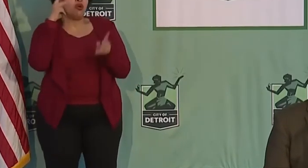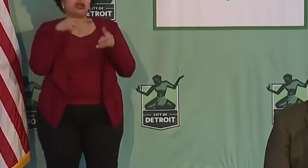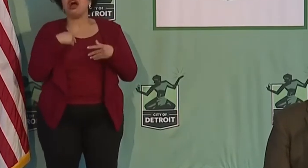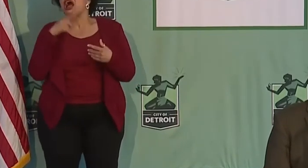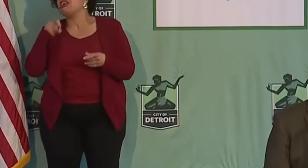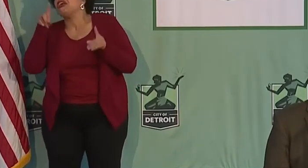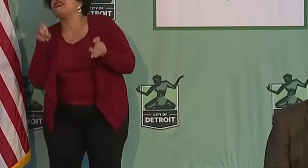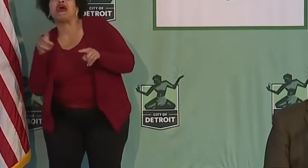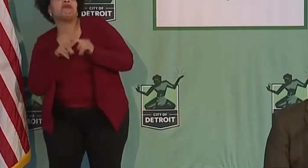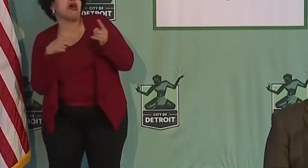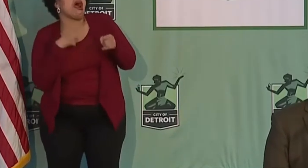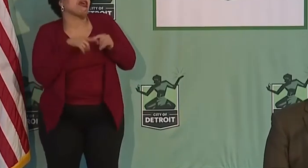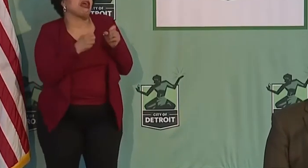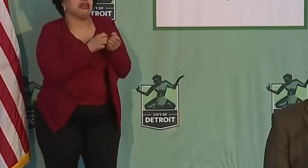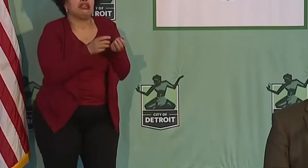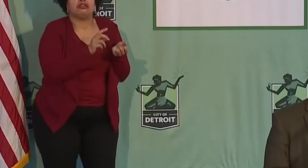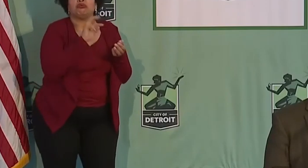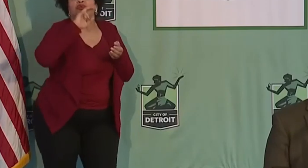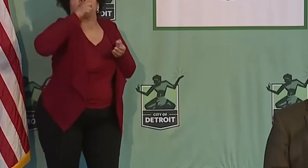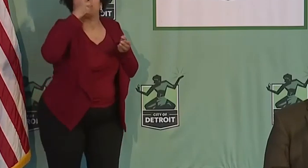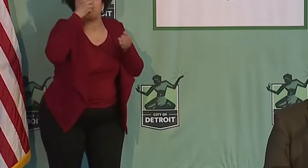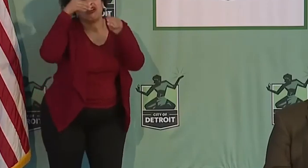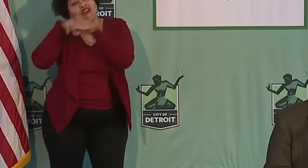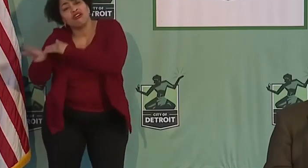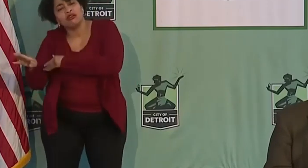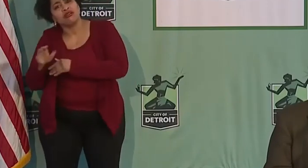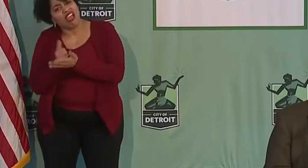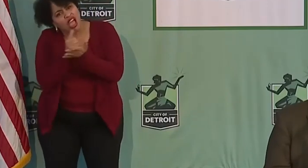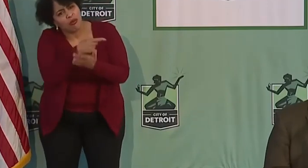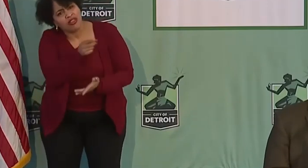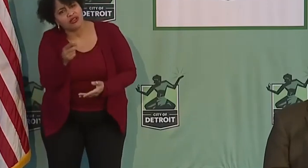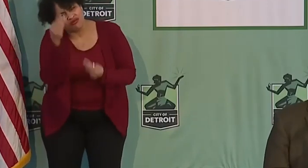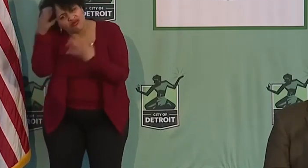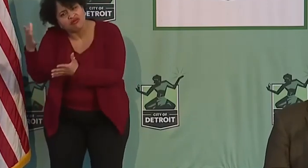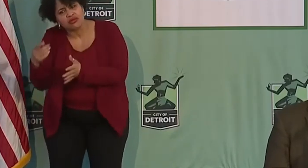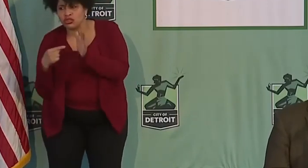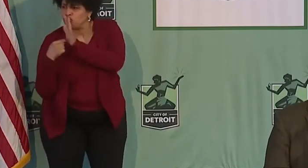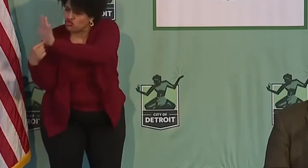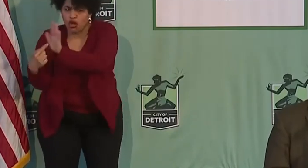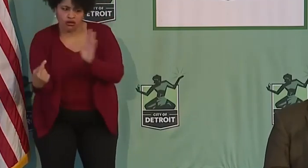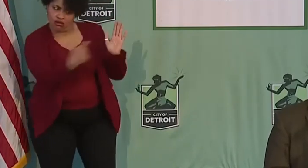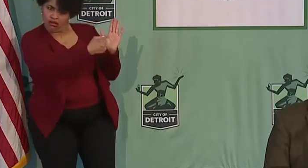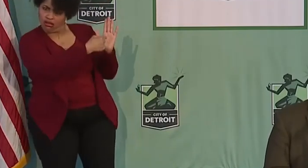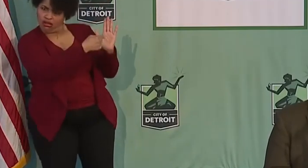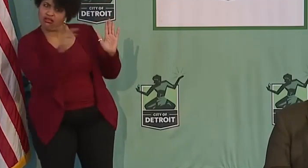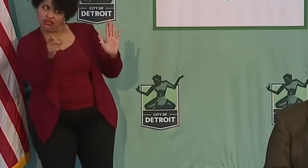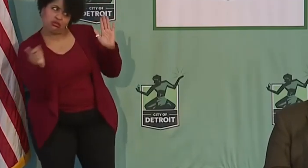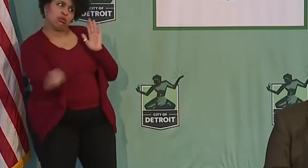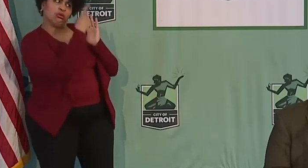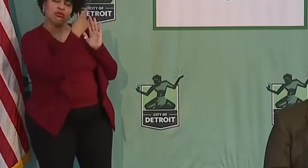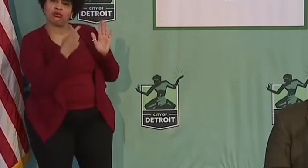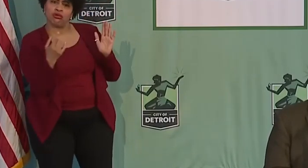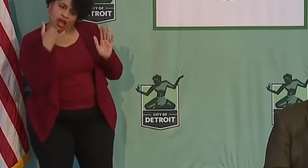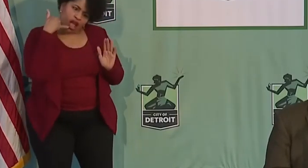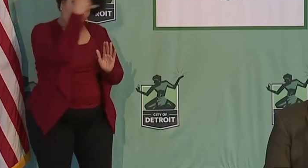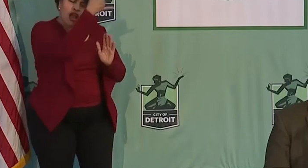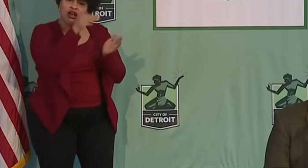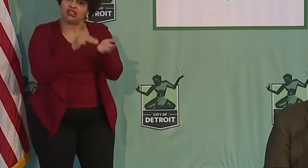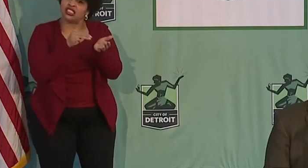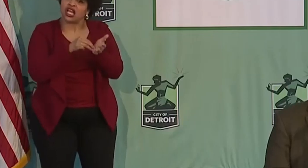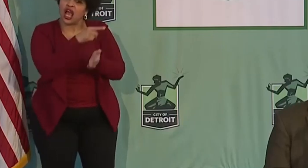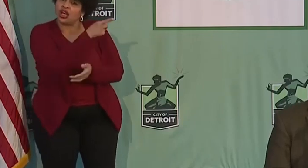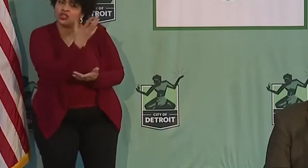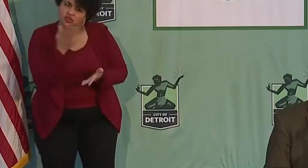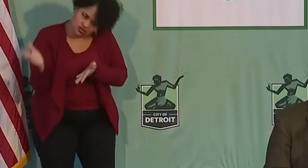I need a test, but I can't get a prescription, please help them. Show them the website. Make a phone call to one of